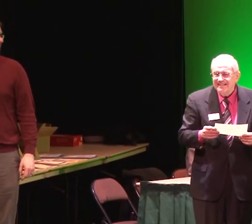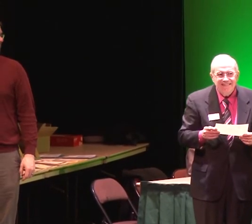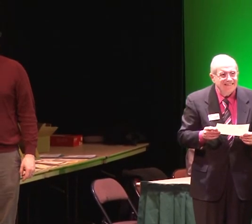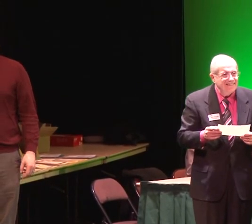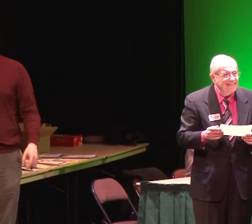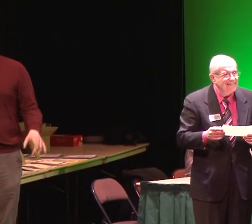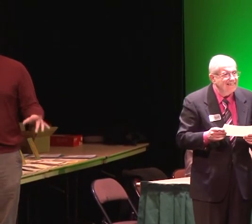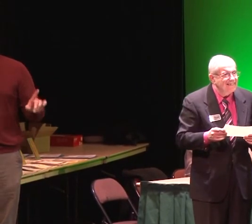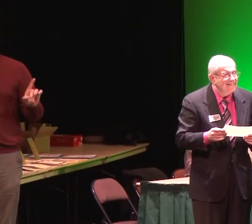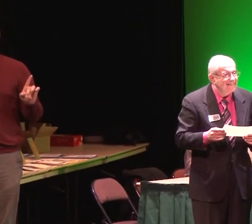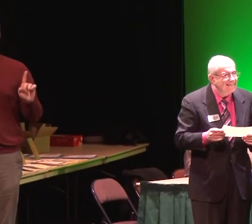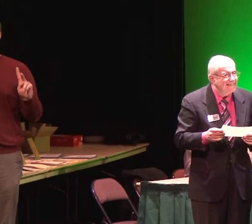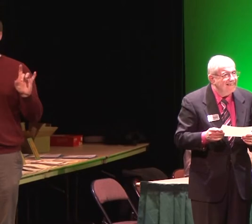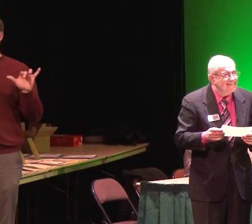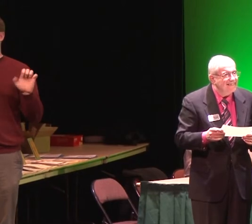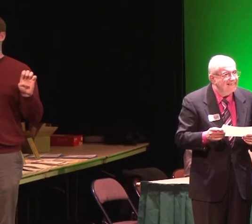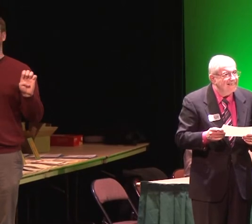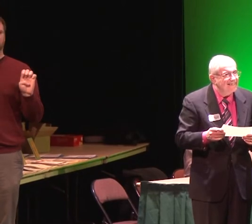please?